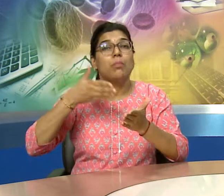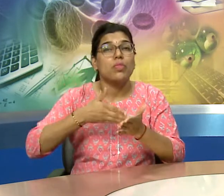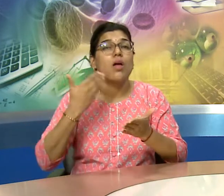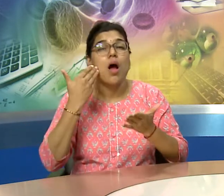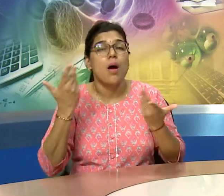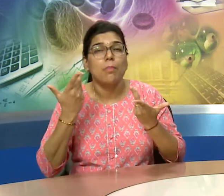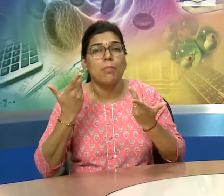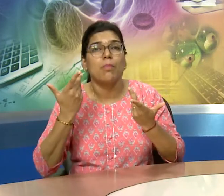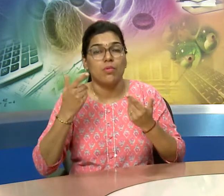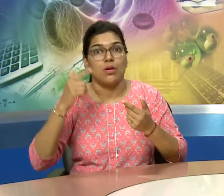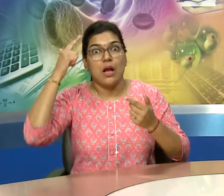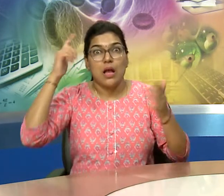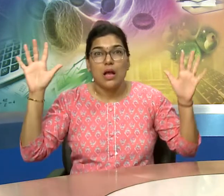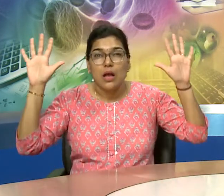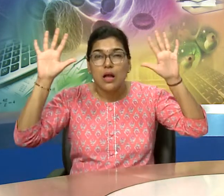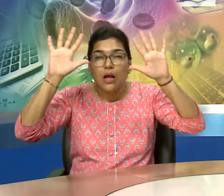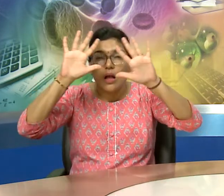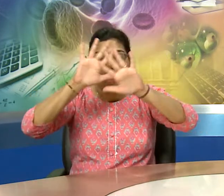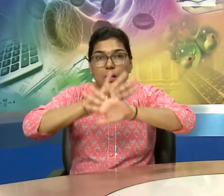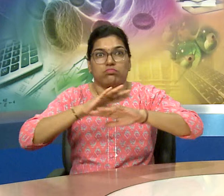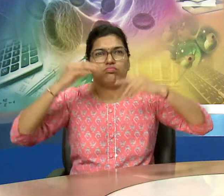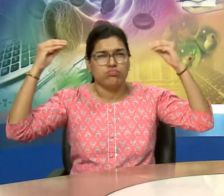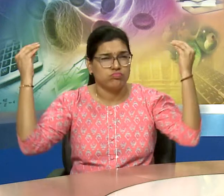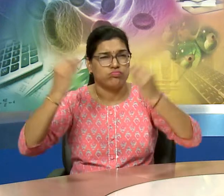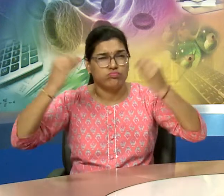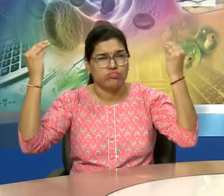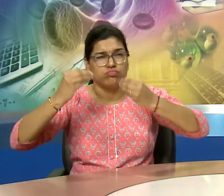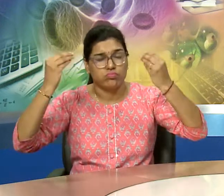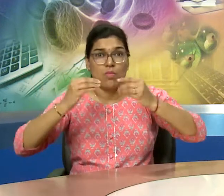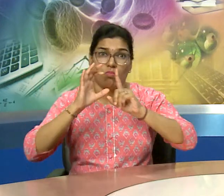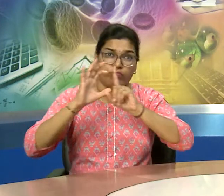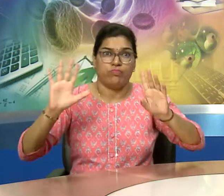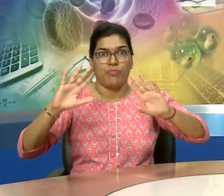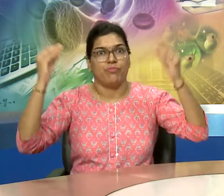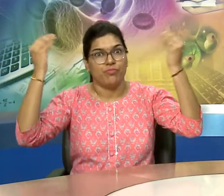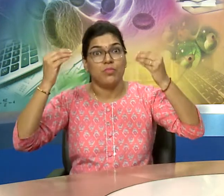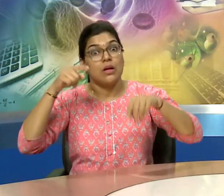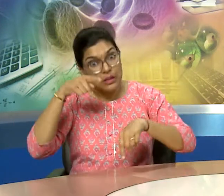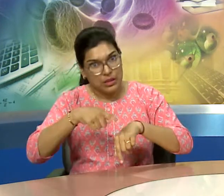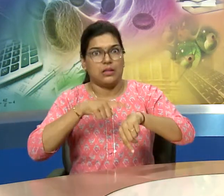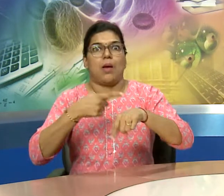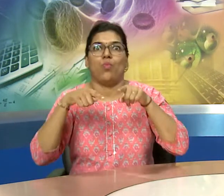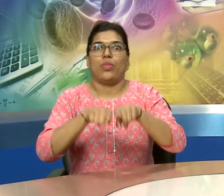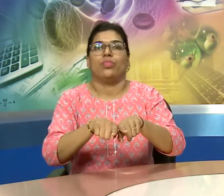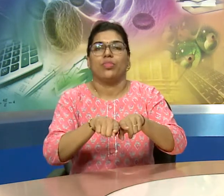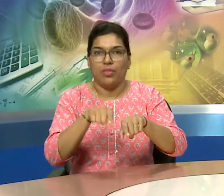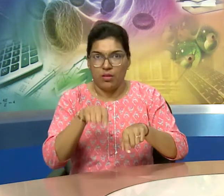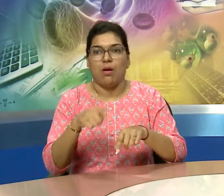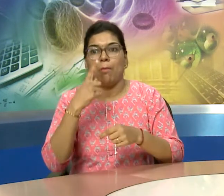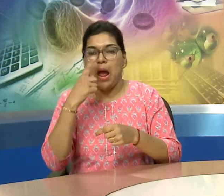and that same incident has been described in a poem form. That day, it was